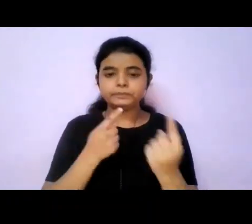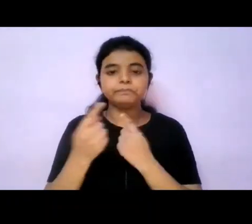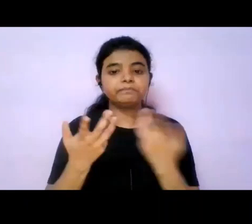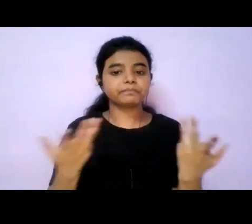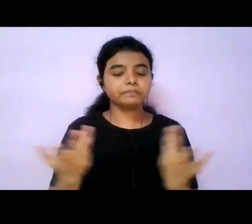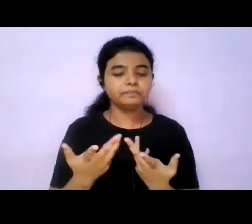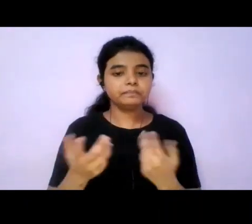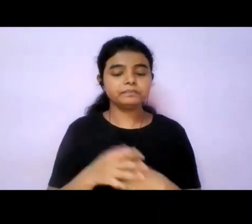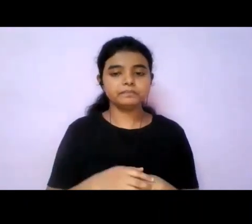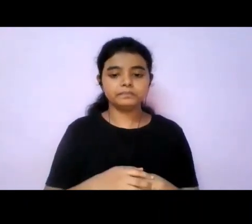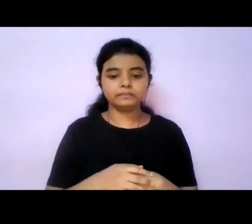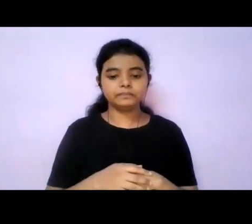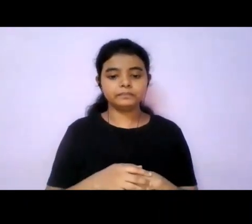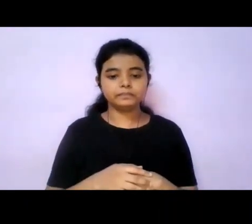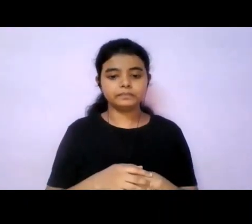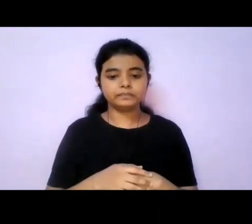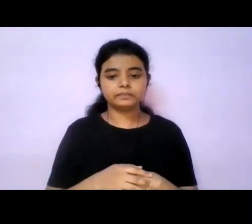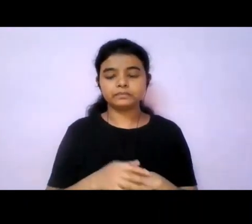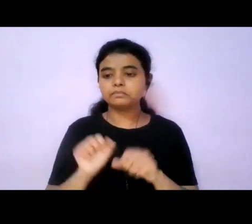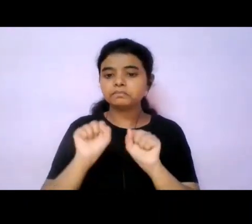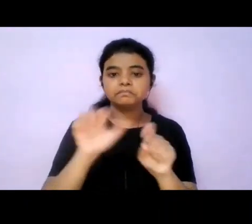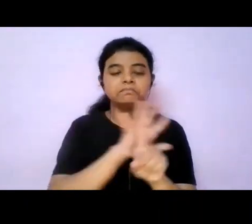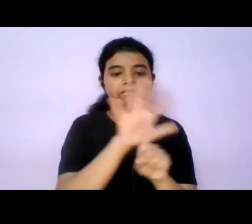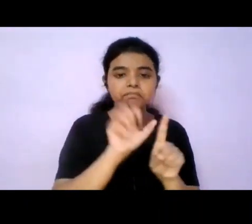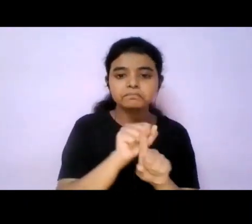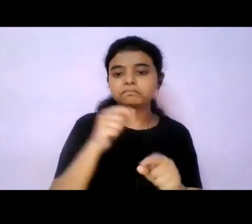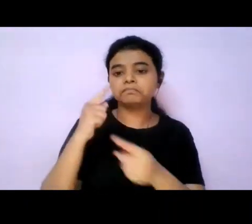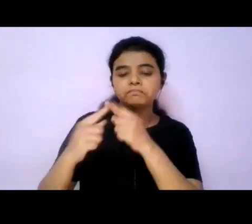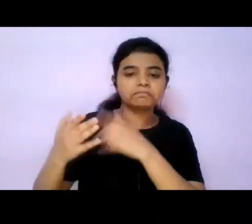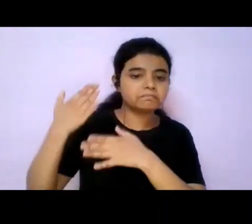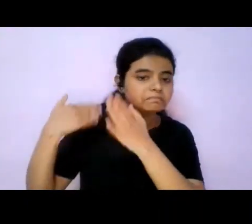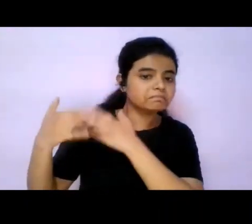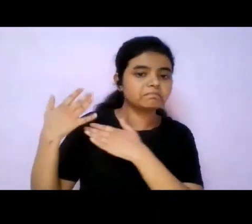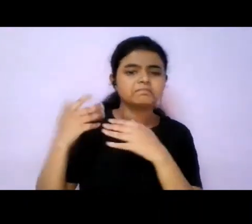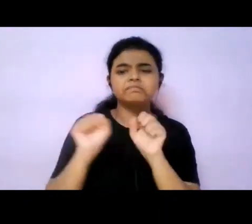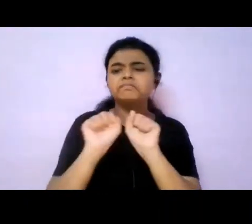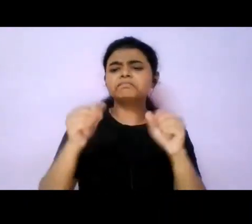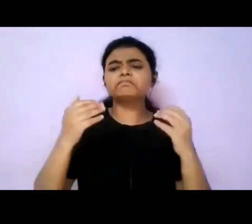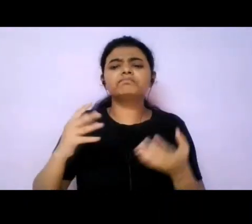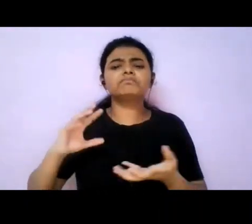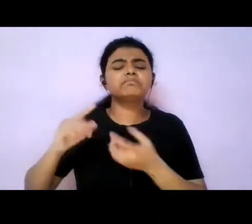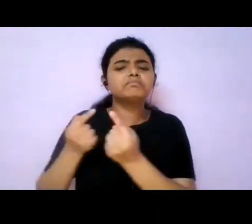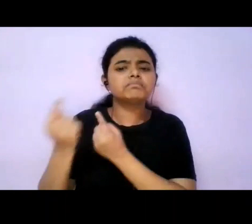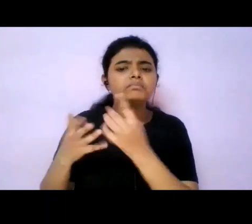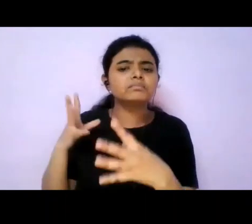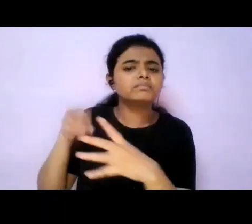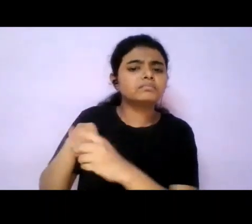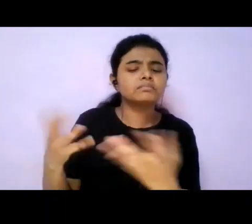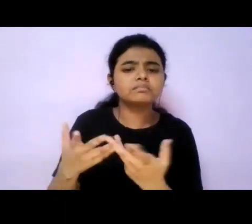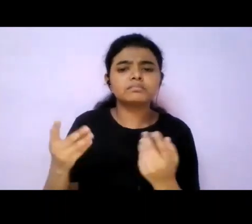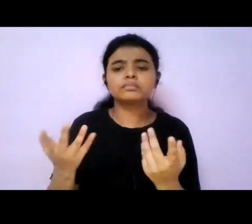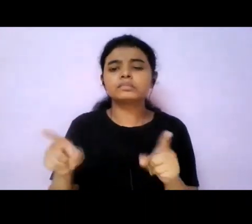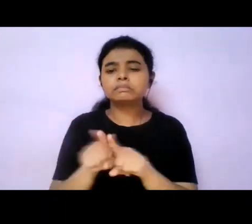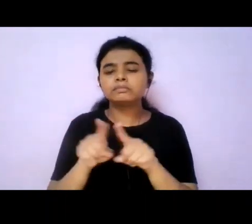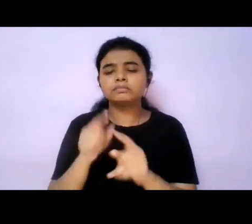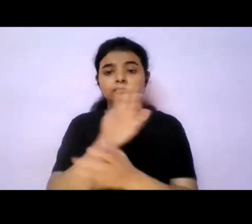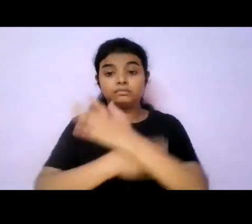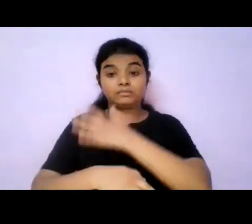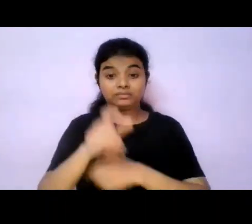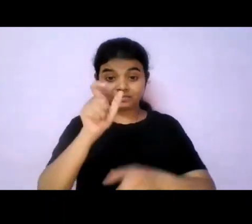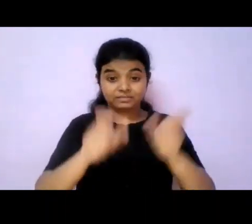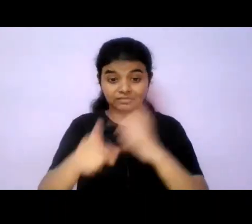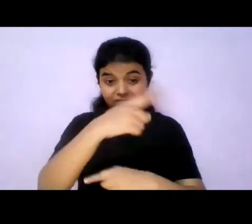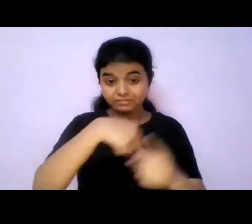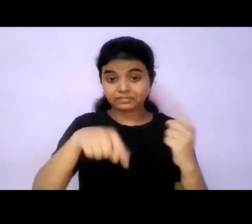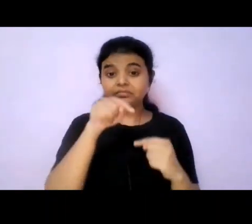throughout their culture, their history, their arts and their political movements, is that disabled people have